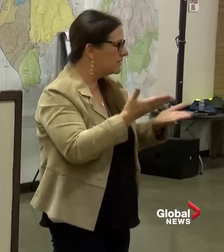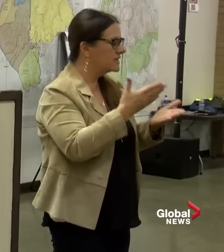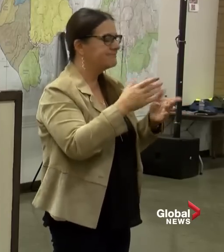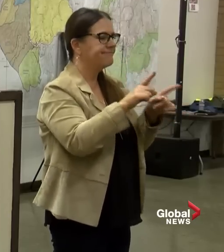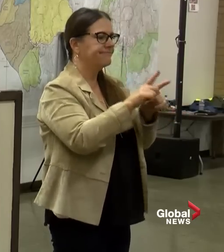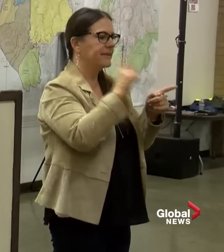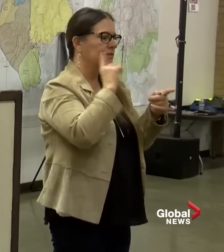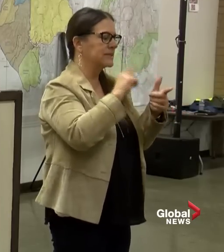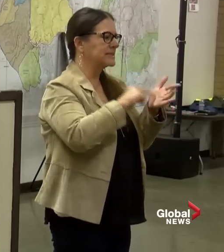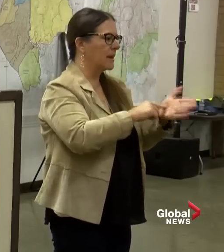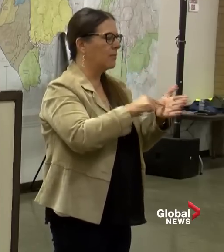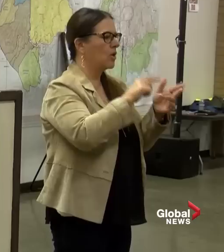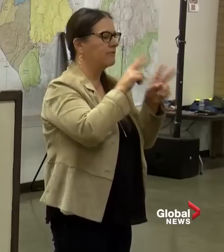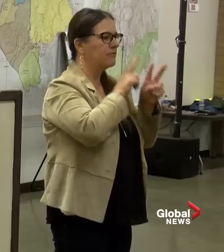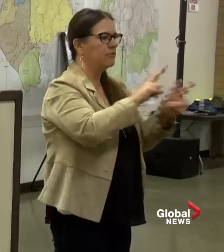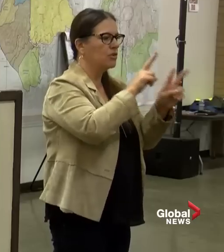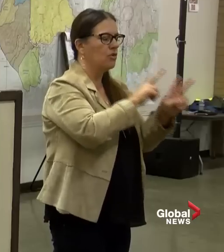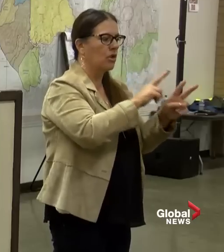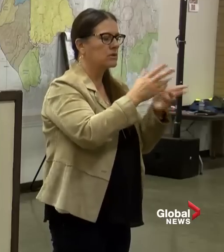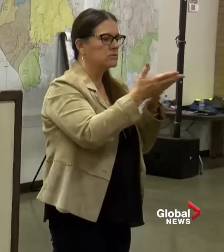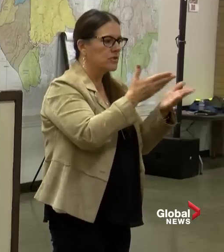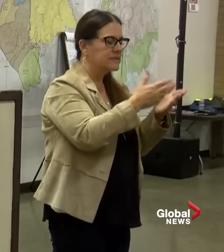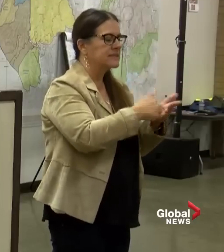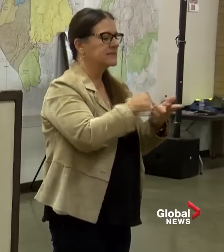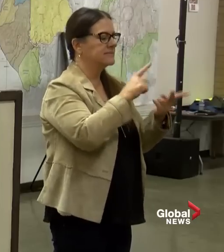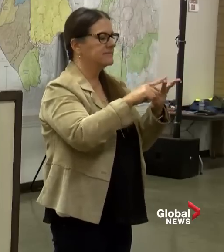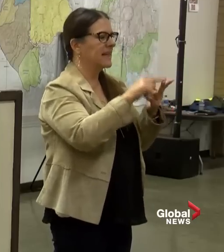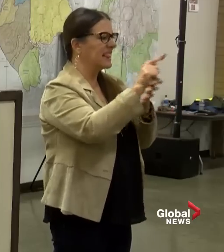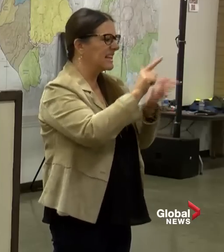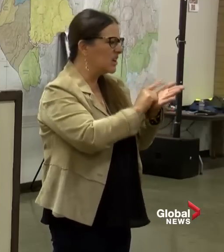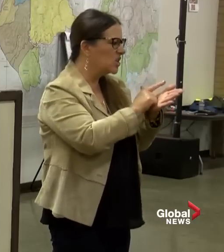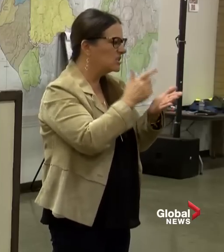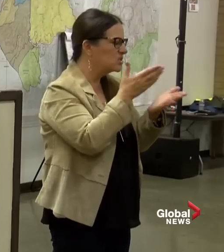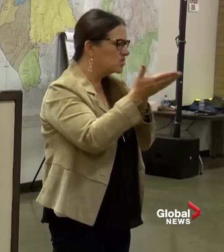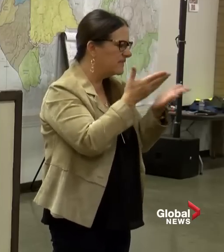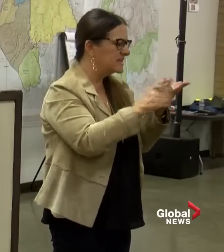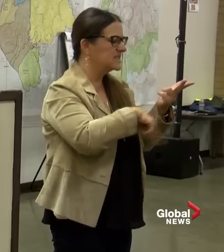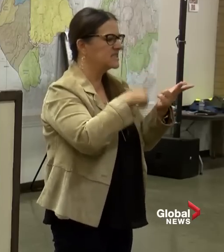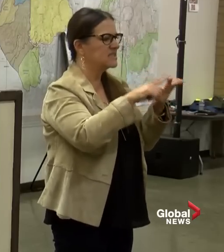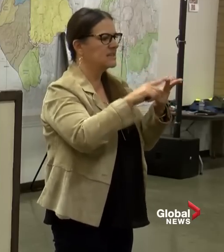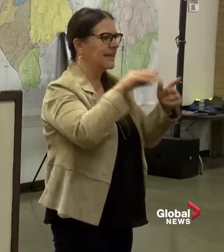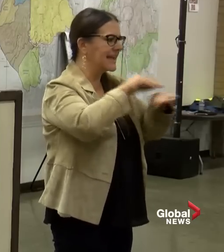funeral arrangements, legal affairs, counseling, and vital records.